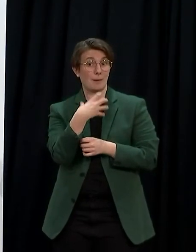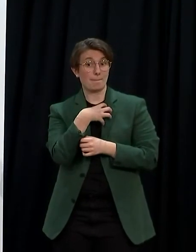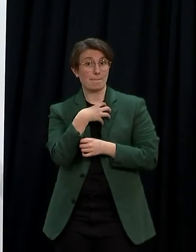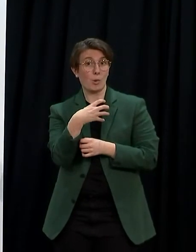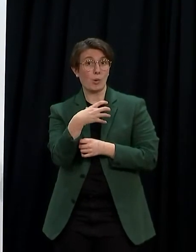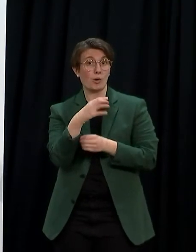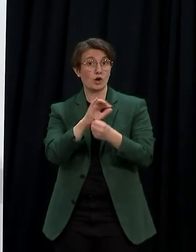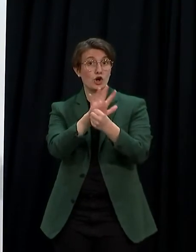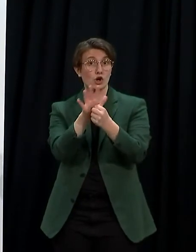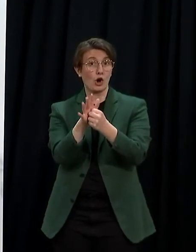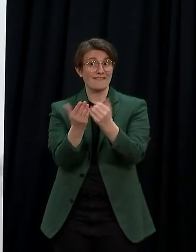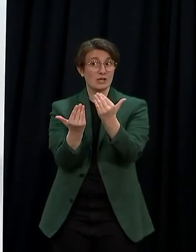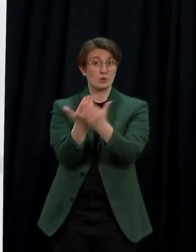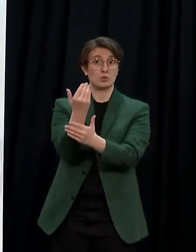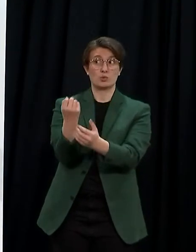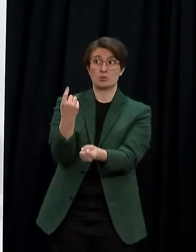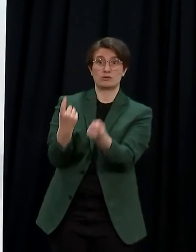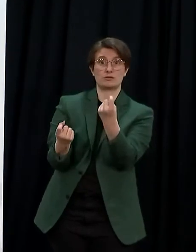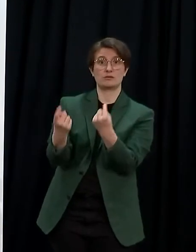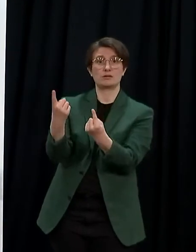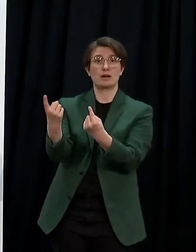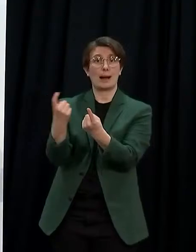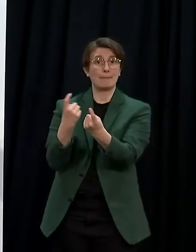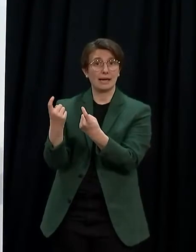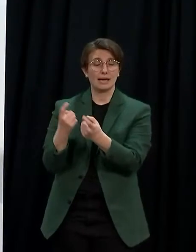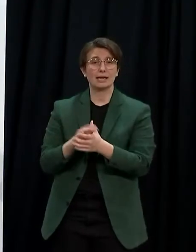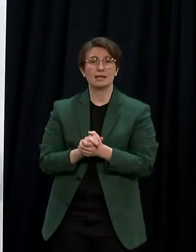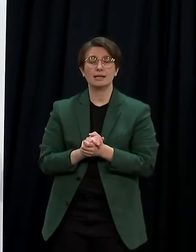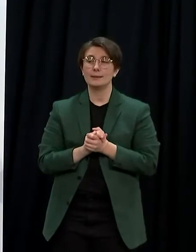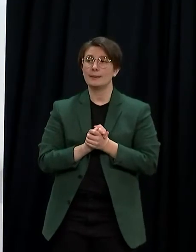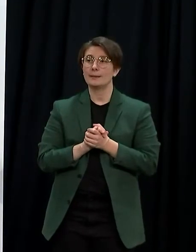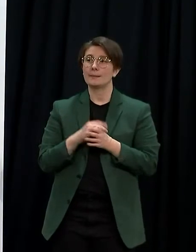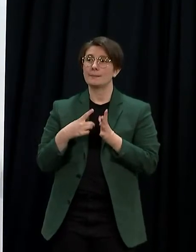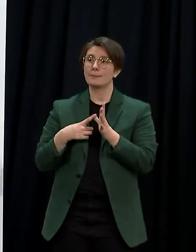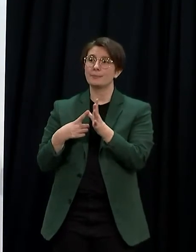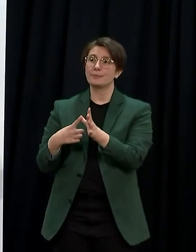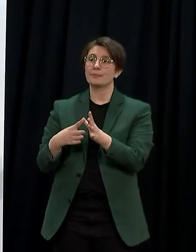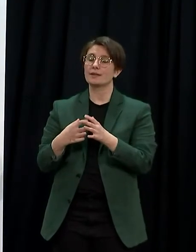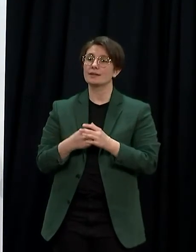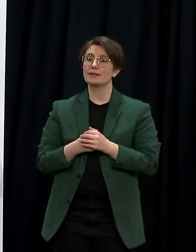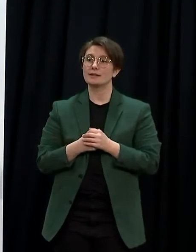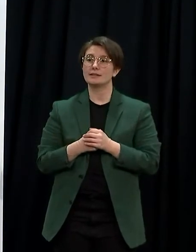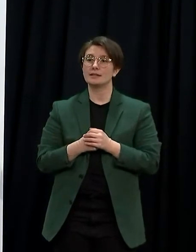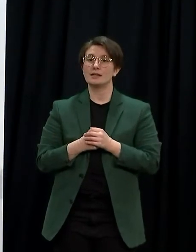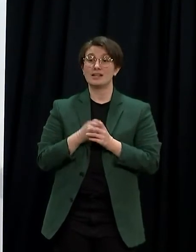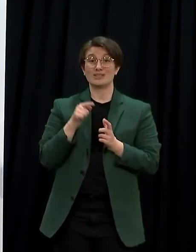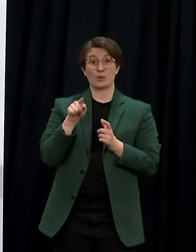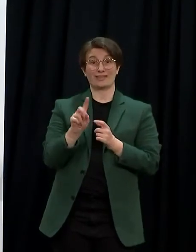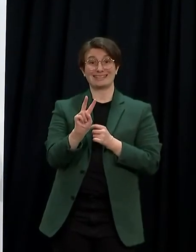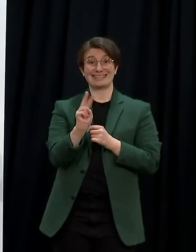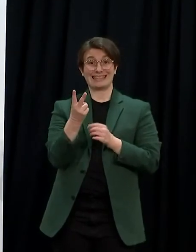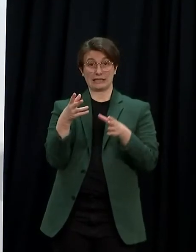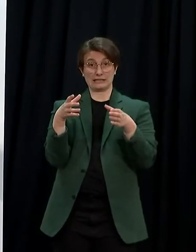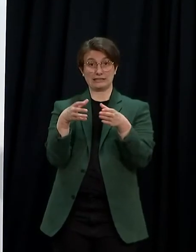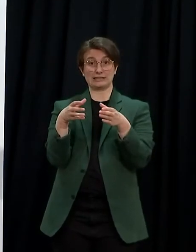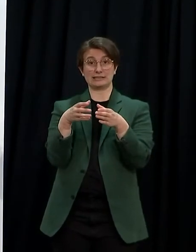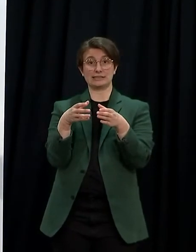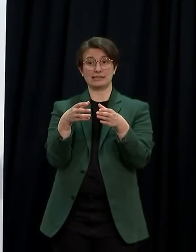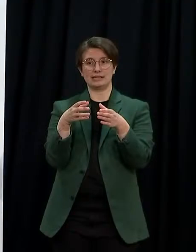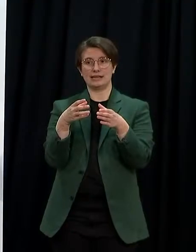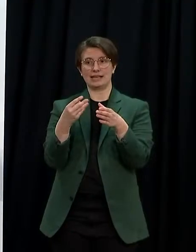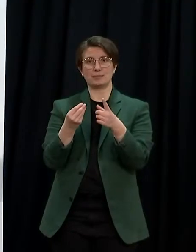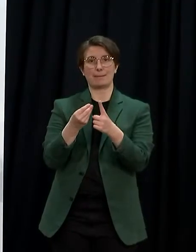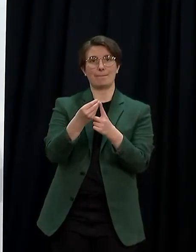spread? Well, for the one where we have some secondary transmission, actually some of that secondary transmission has been